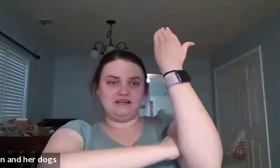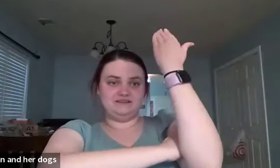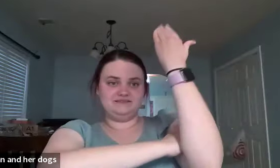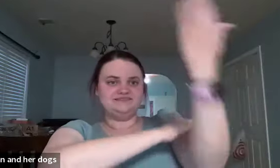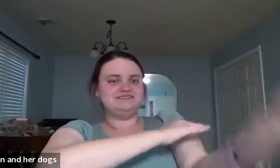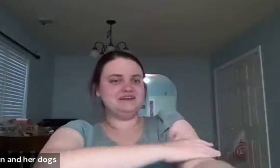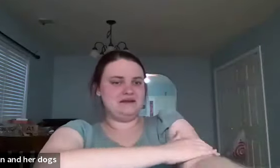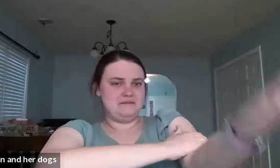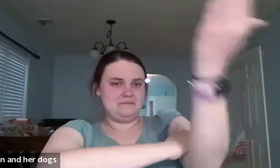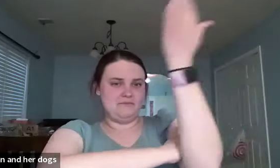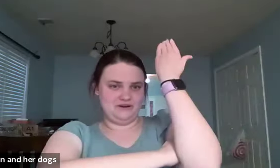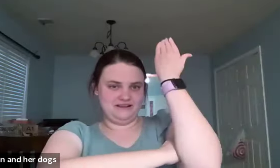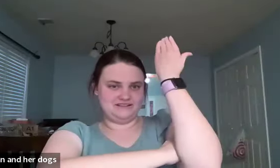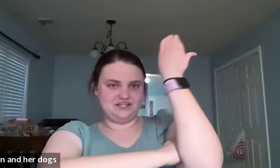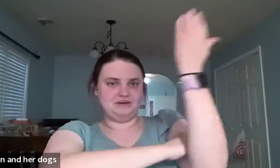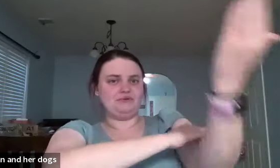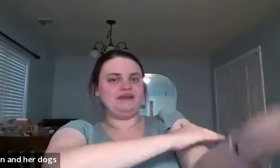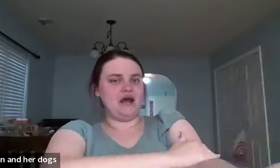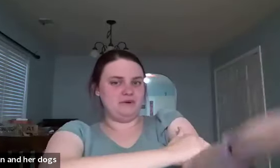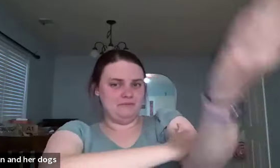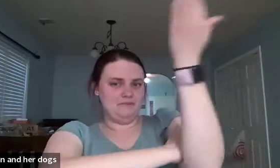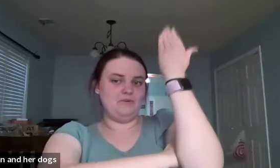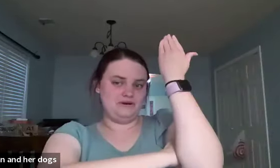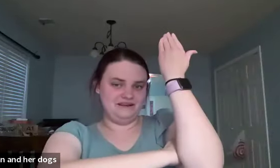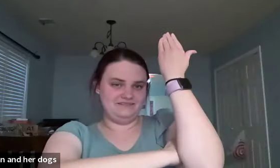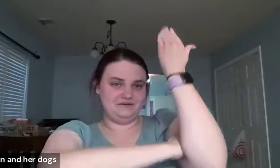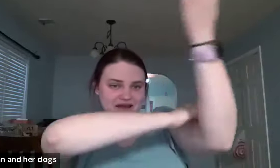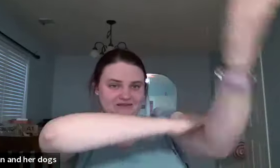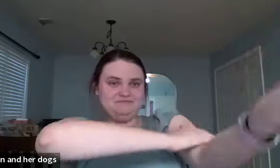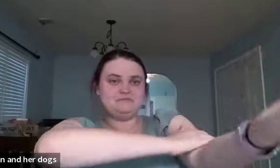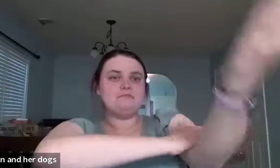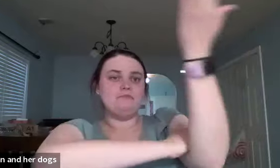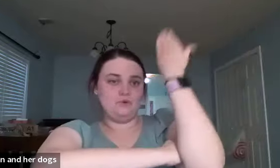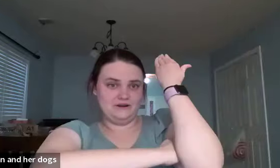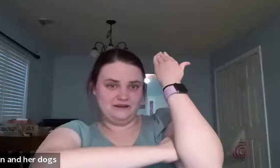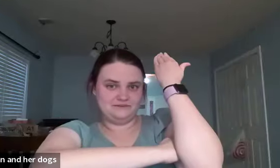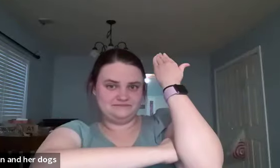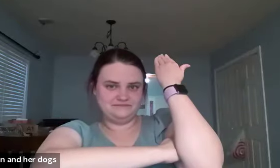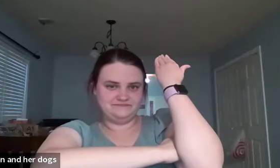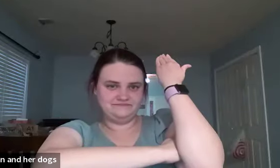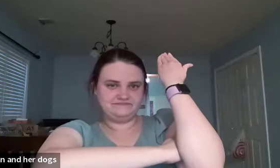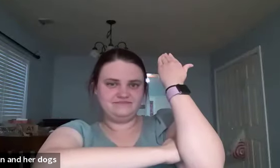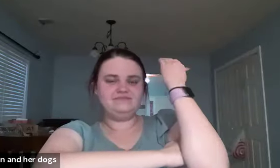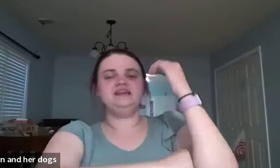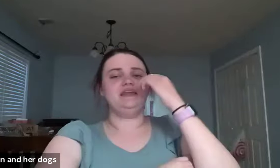morning. So you're going to bring it up. Morning, okay? Morning.